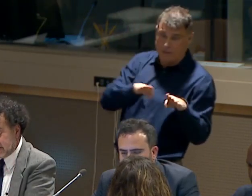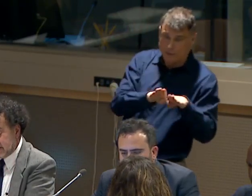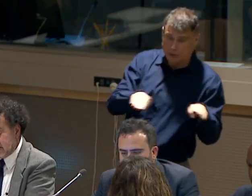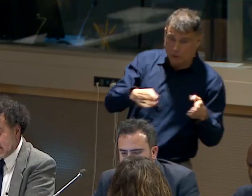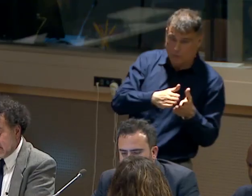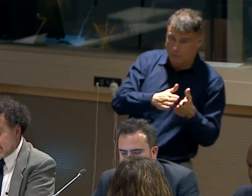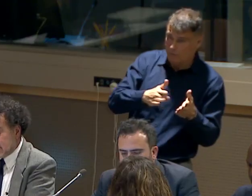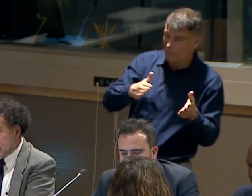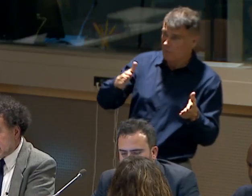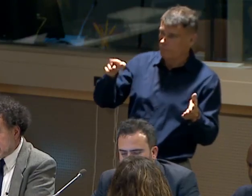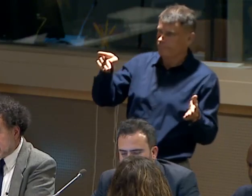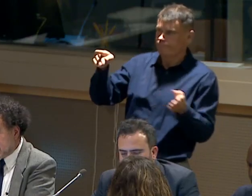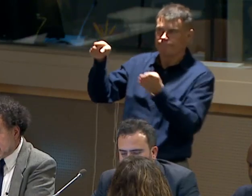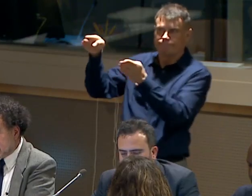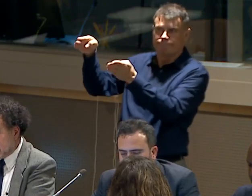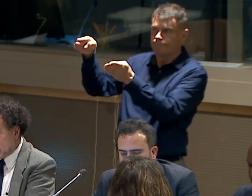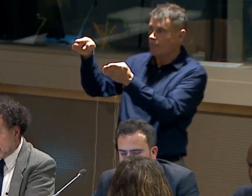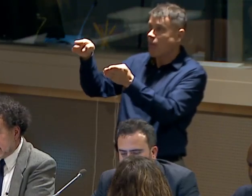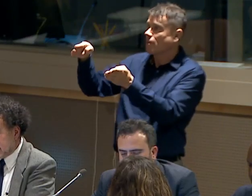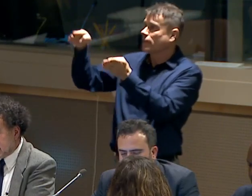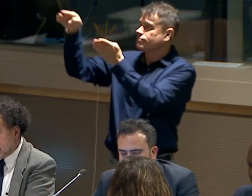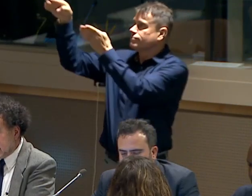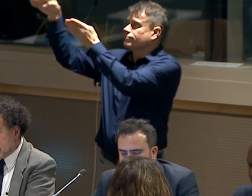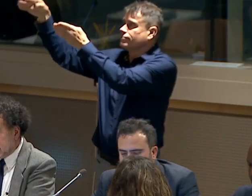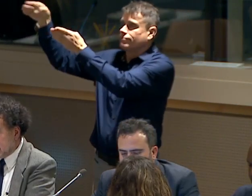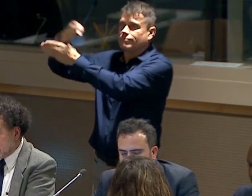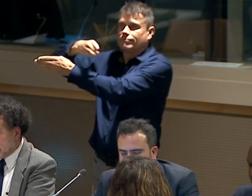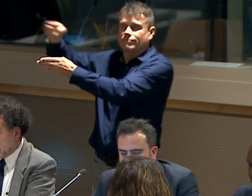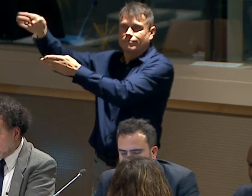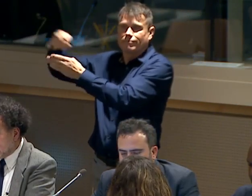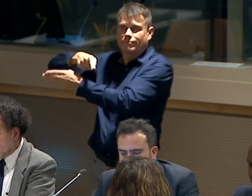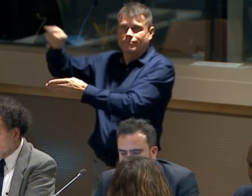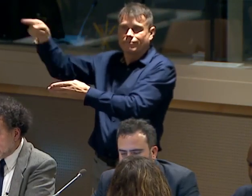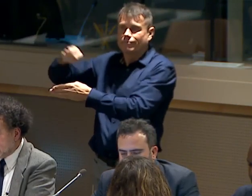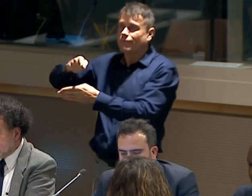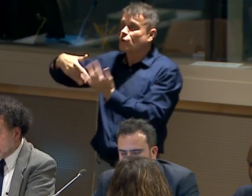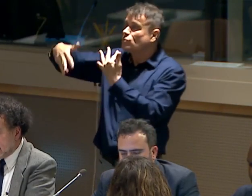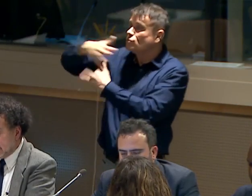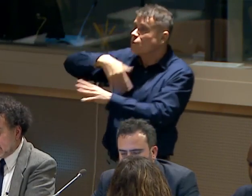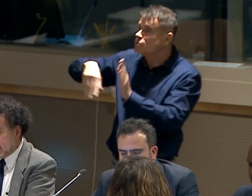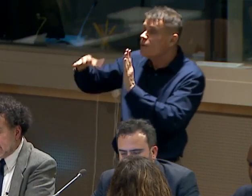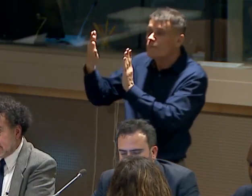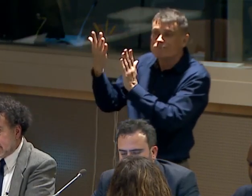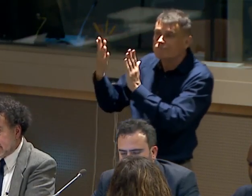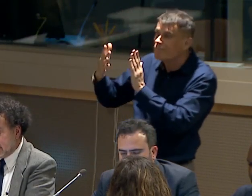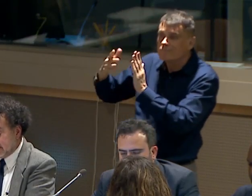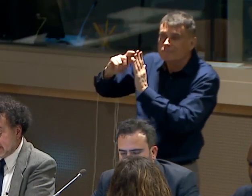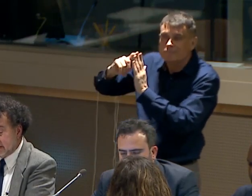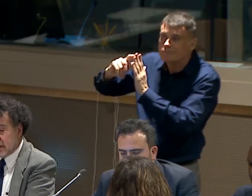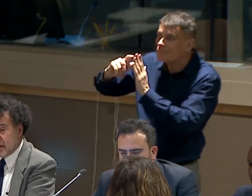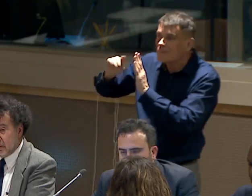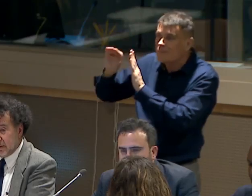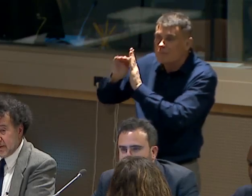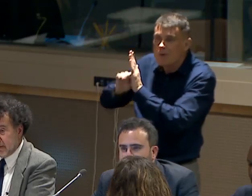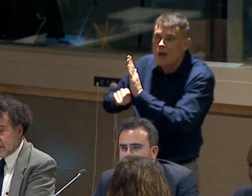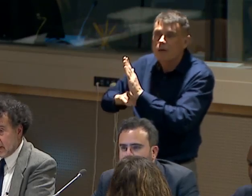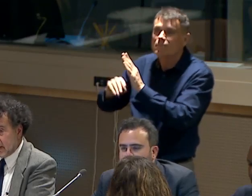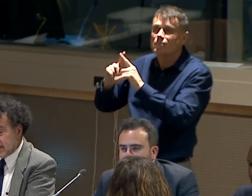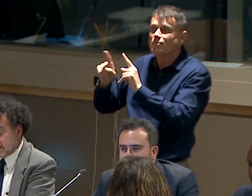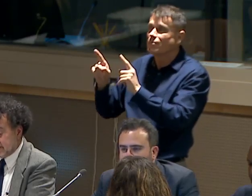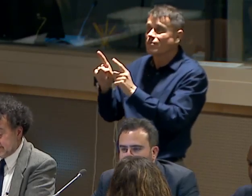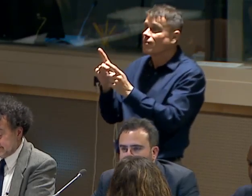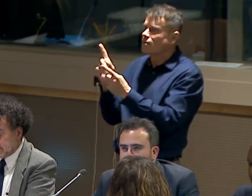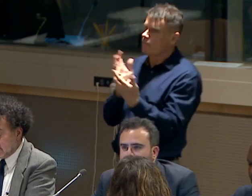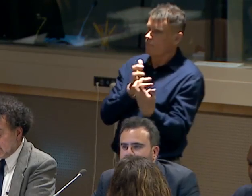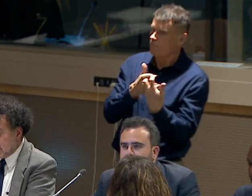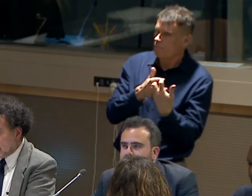systems, social service programs, and public policies that were never designed with them in